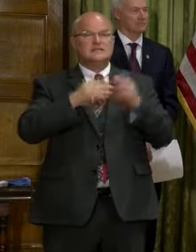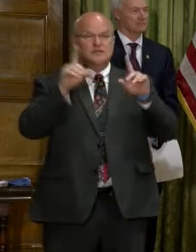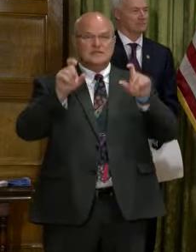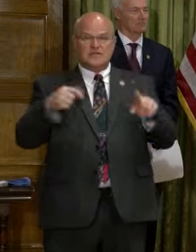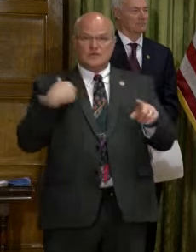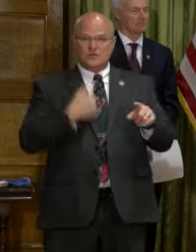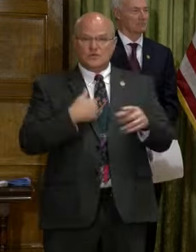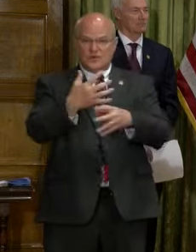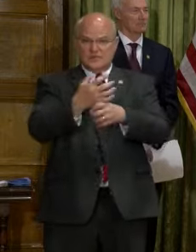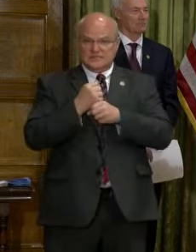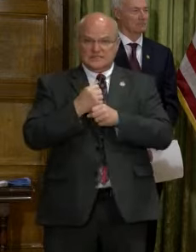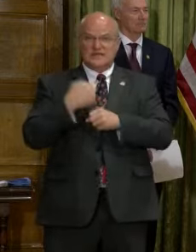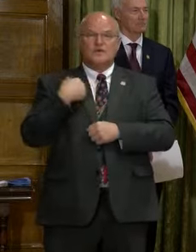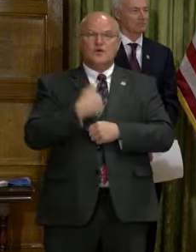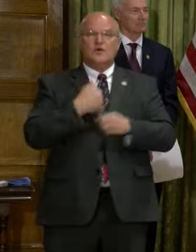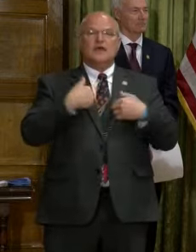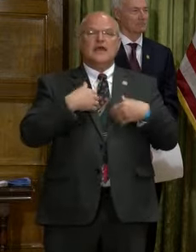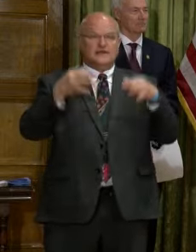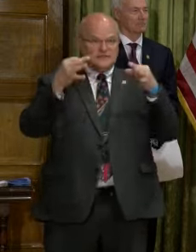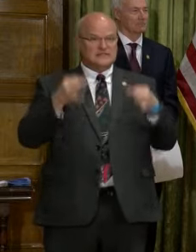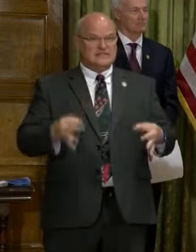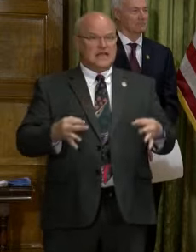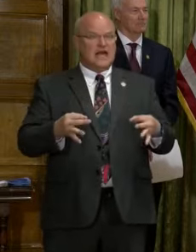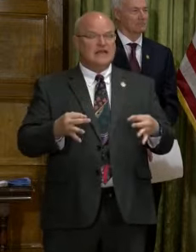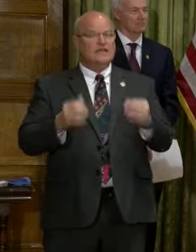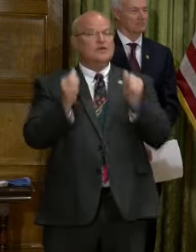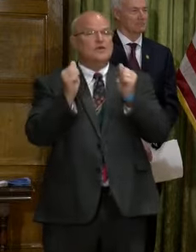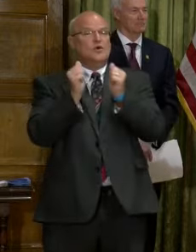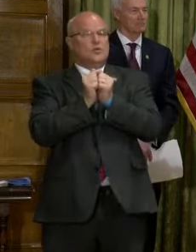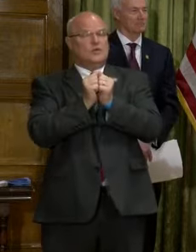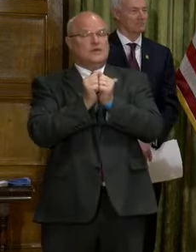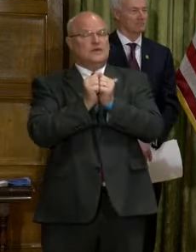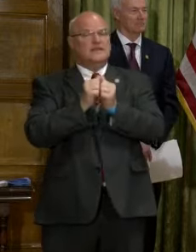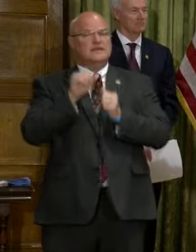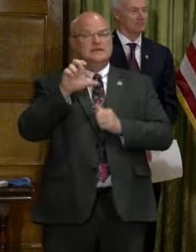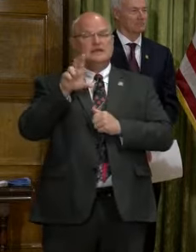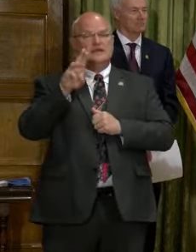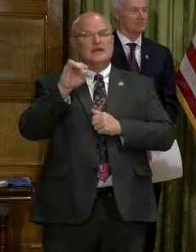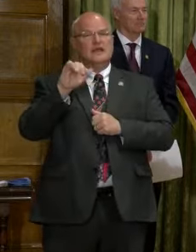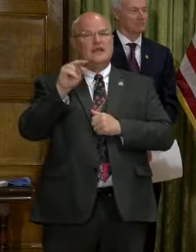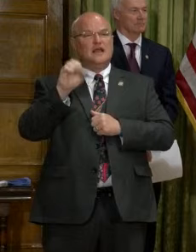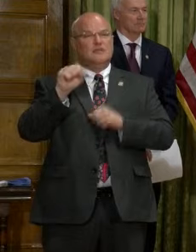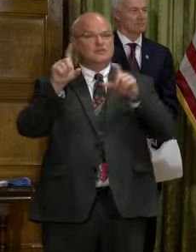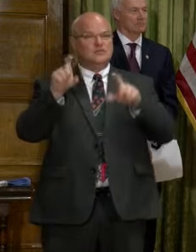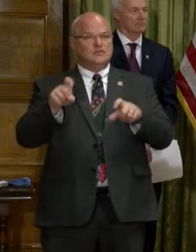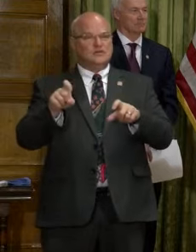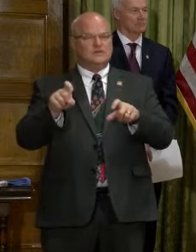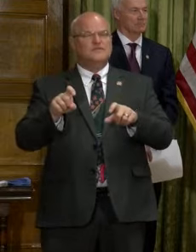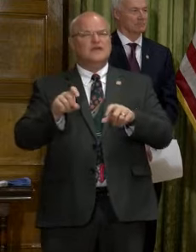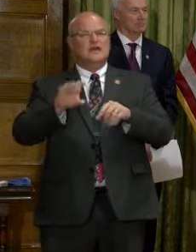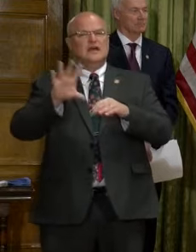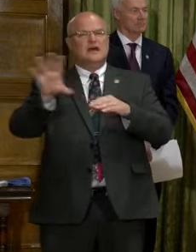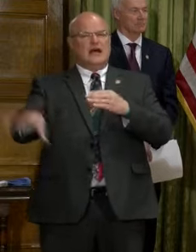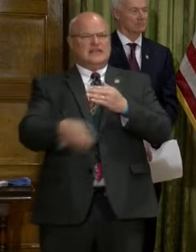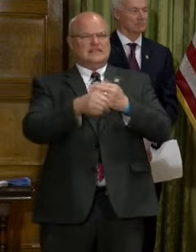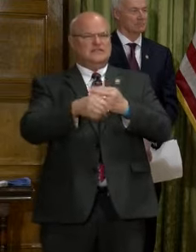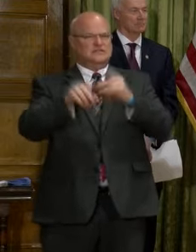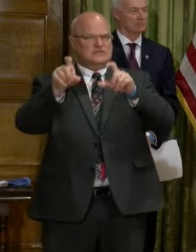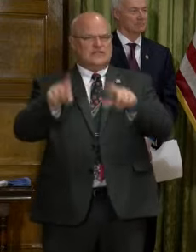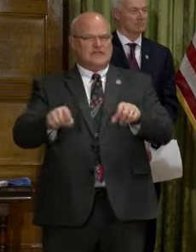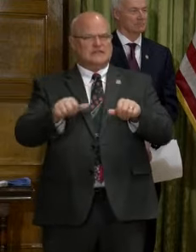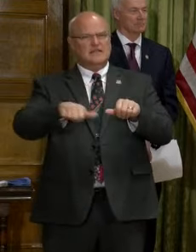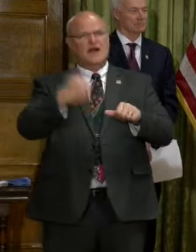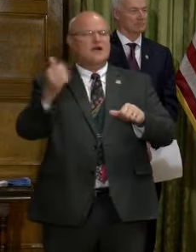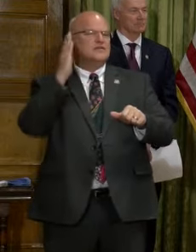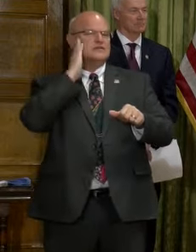testing that we received, we have decided, together with the Cummins unit, to go ahead and test additional barracks. So there will be additional